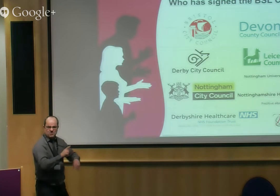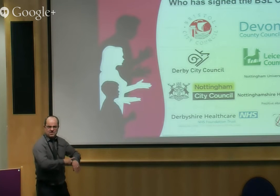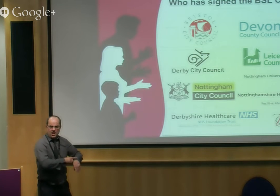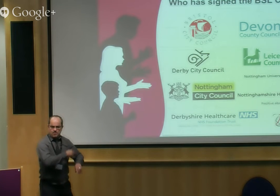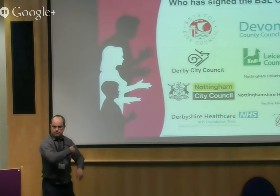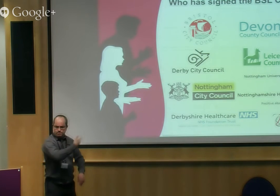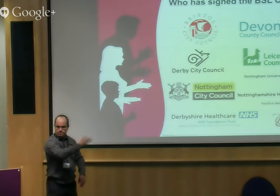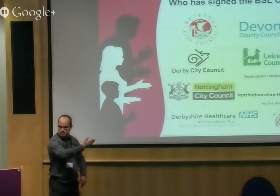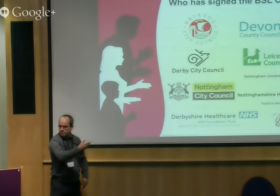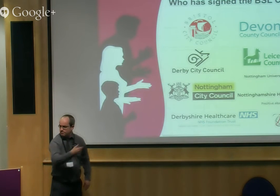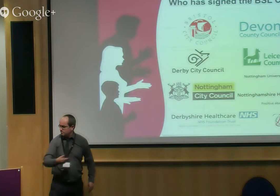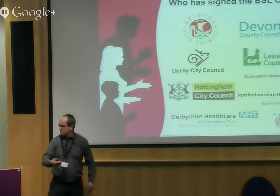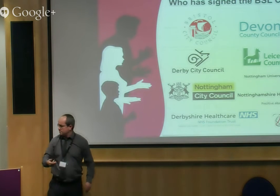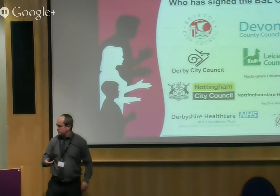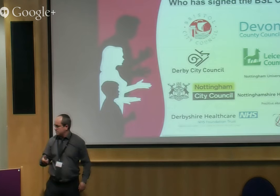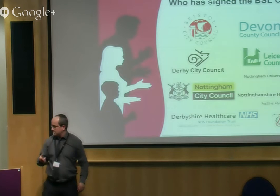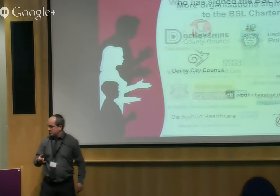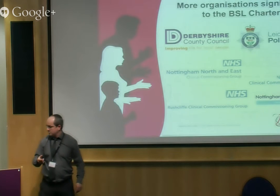I think we can move on, we don't have a huge amount of time.